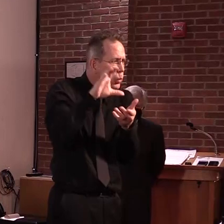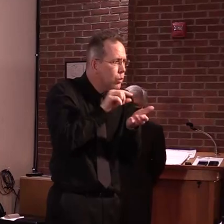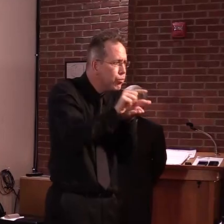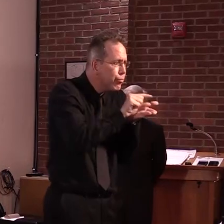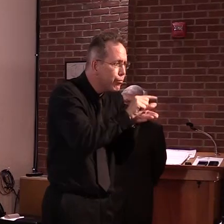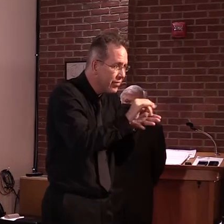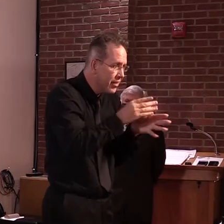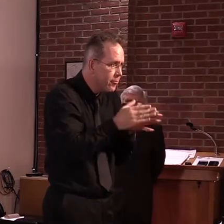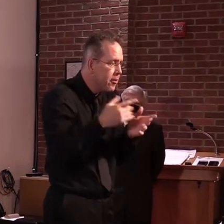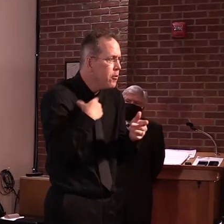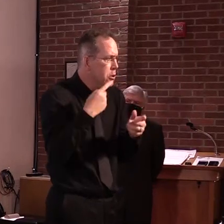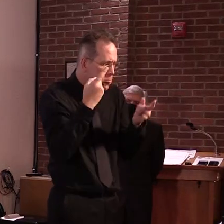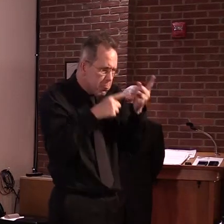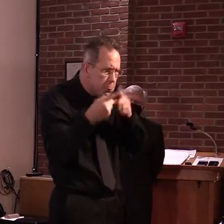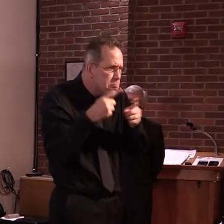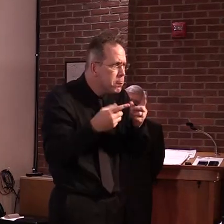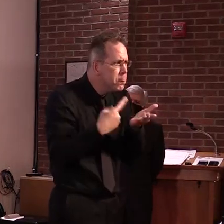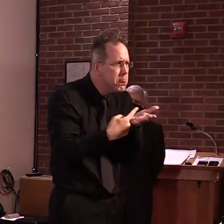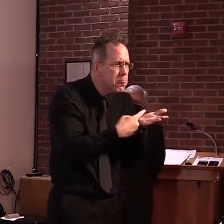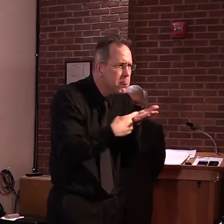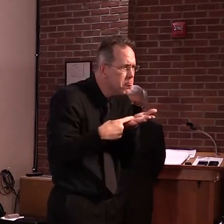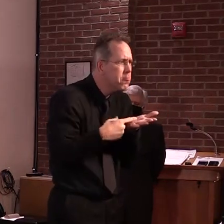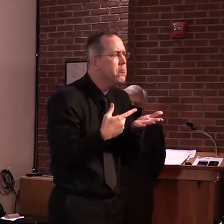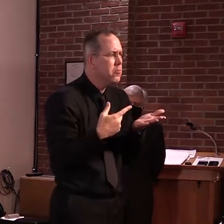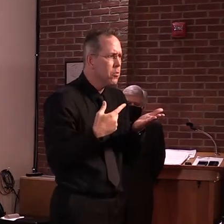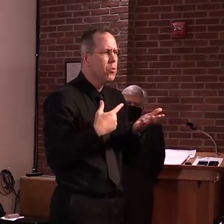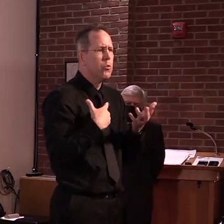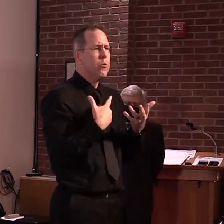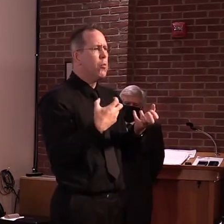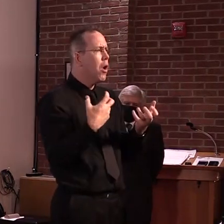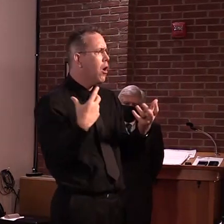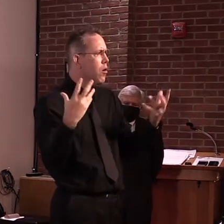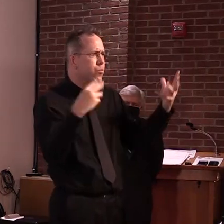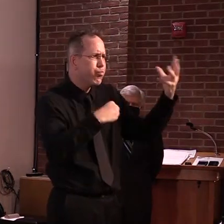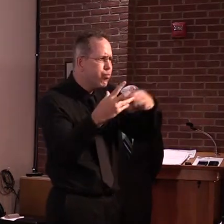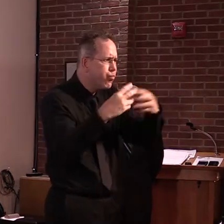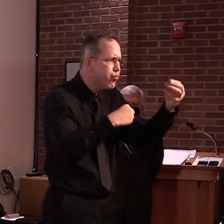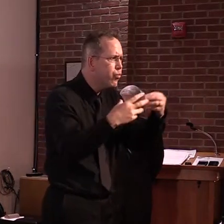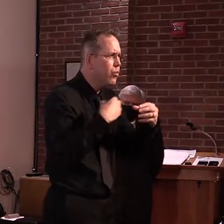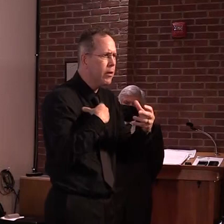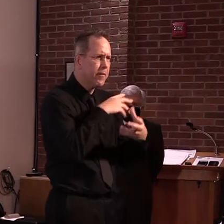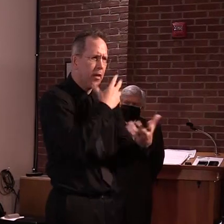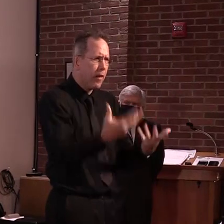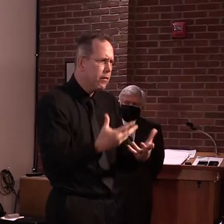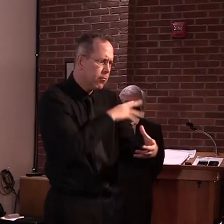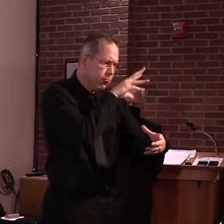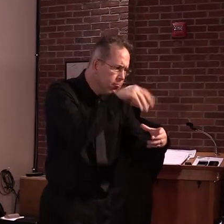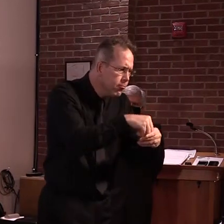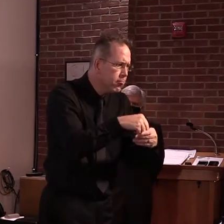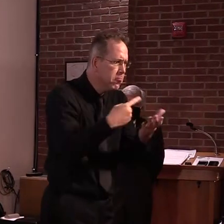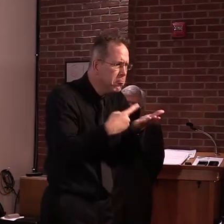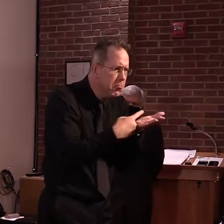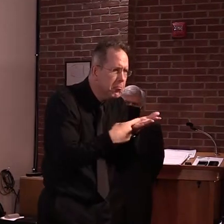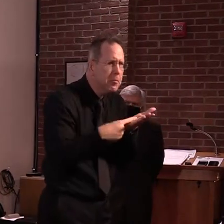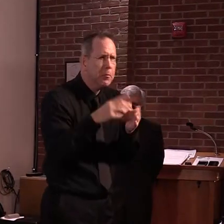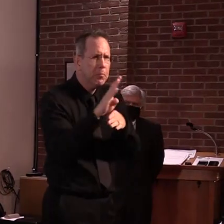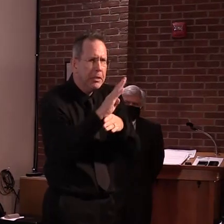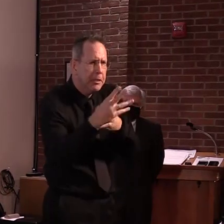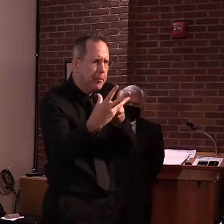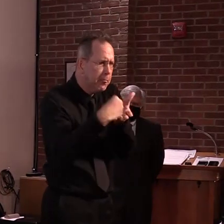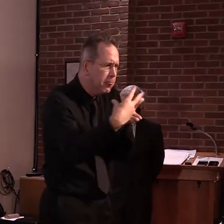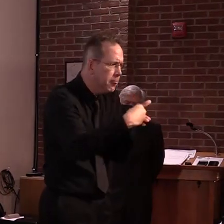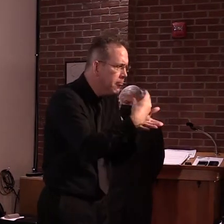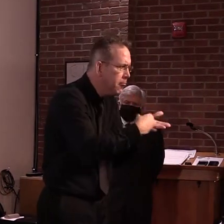Economic Development, right from the get-go, were at the epicenter of incoming messages regarding business closures,